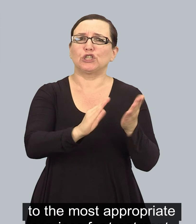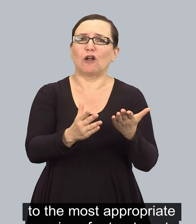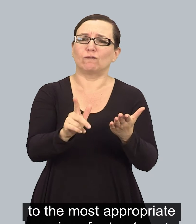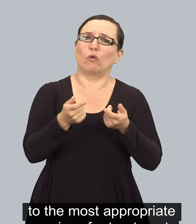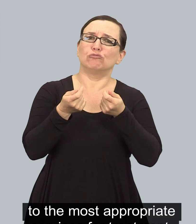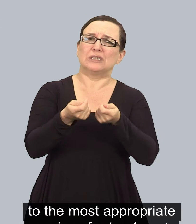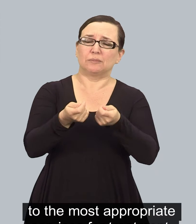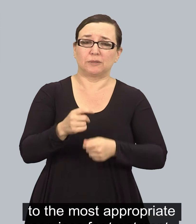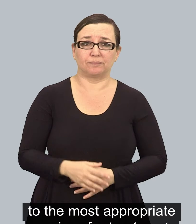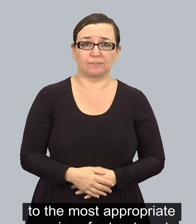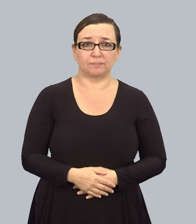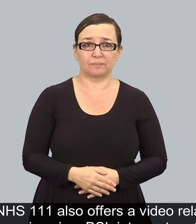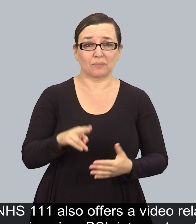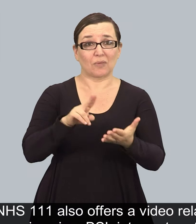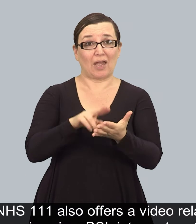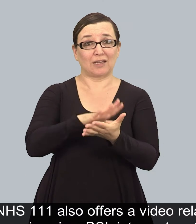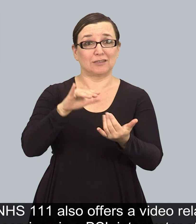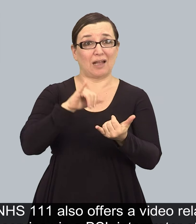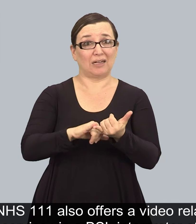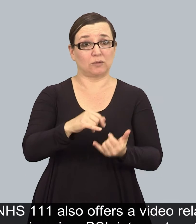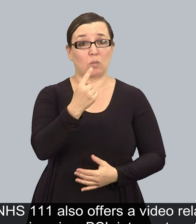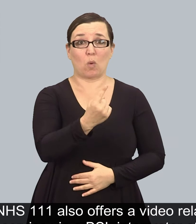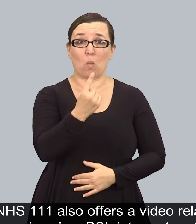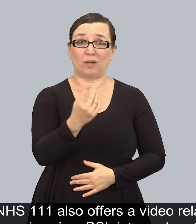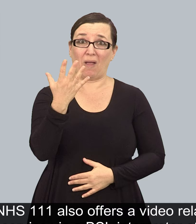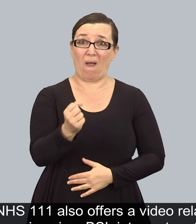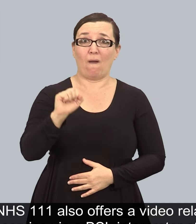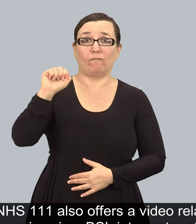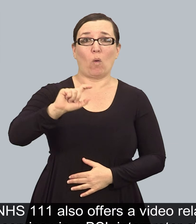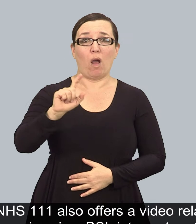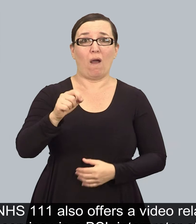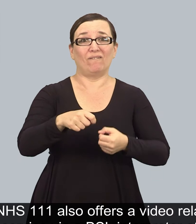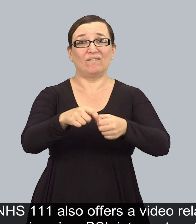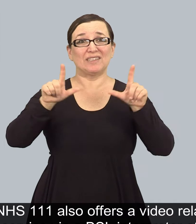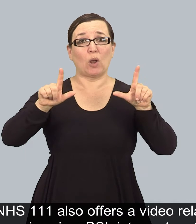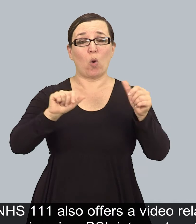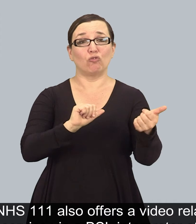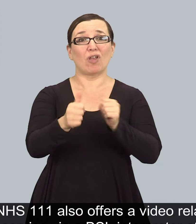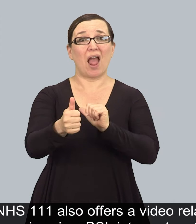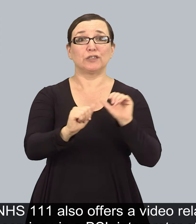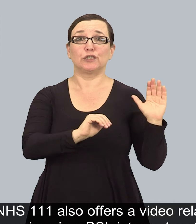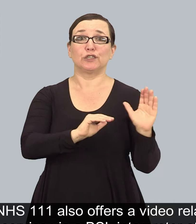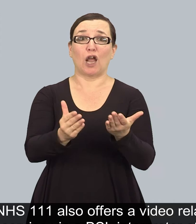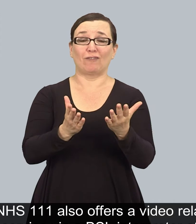services for treatment. NHS 111 also offers a video relay service via a BSL interpreter